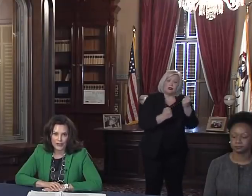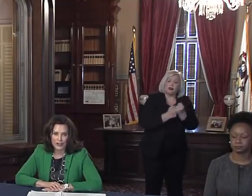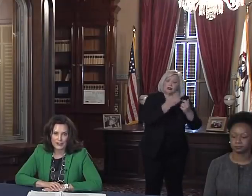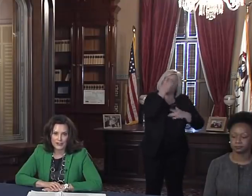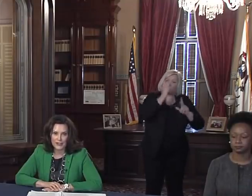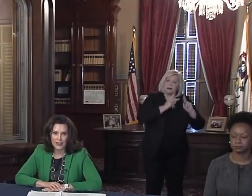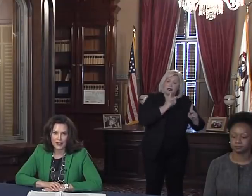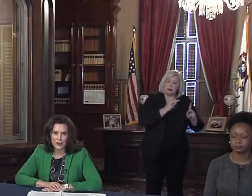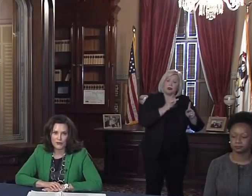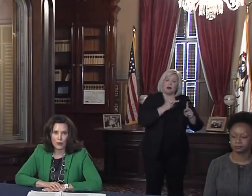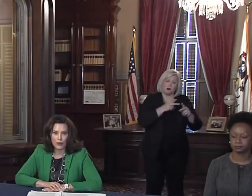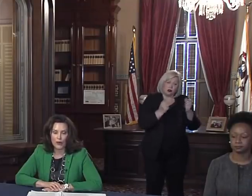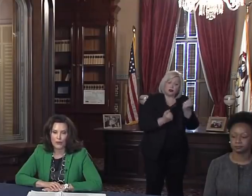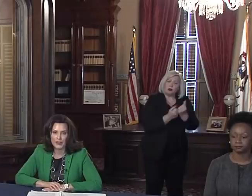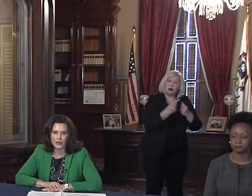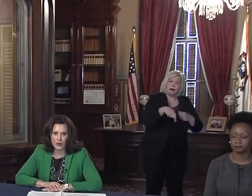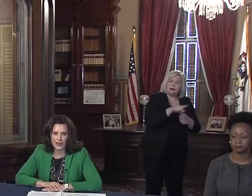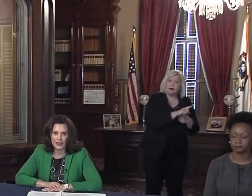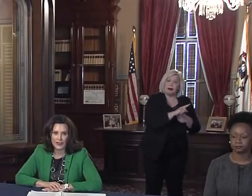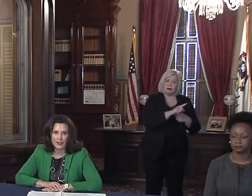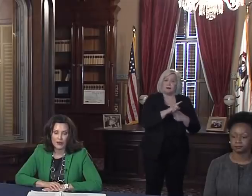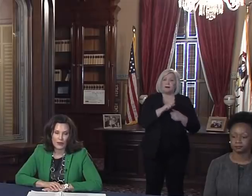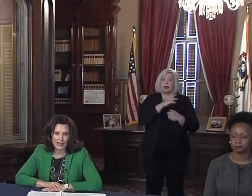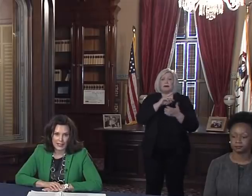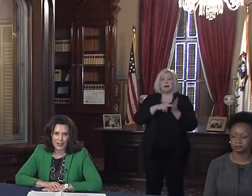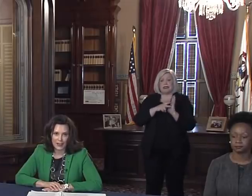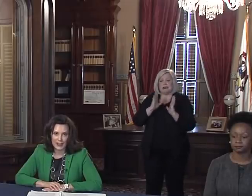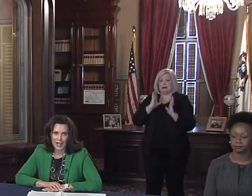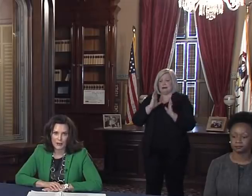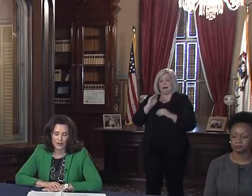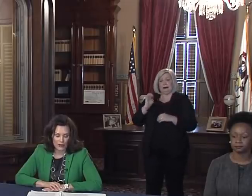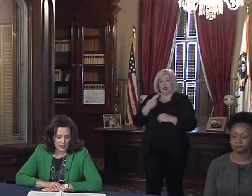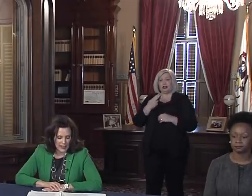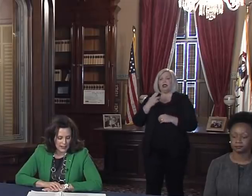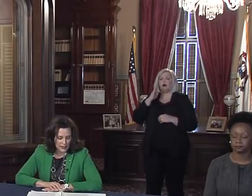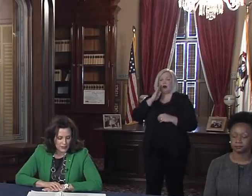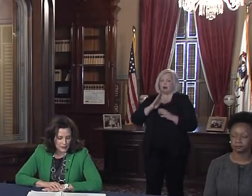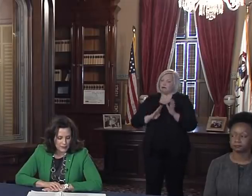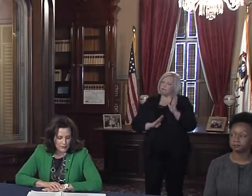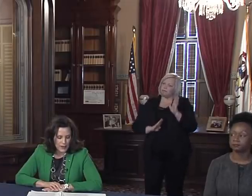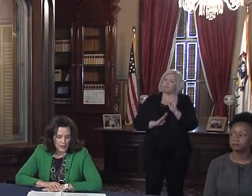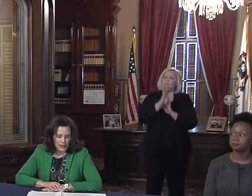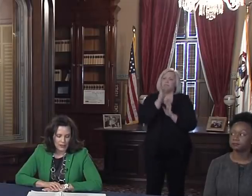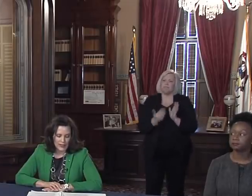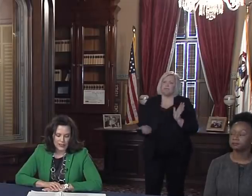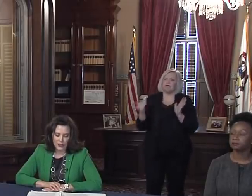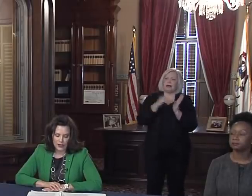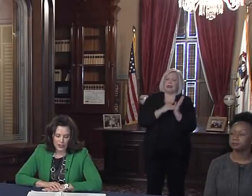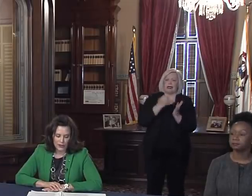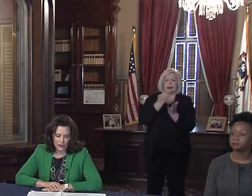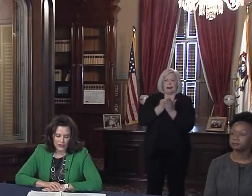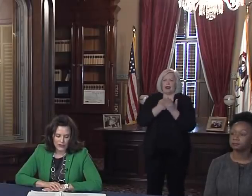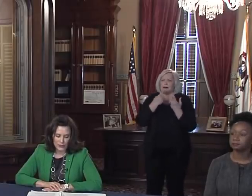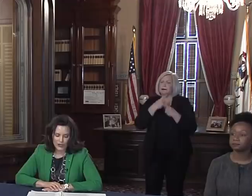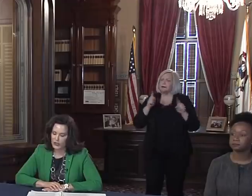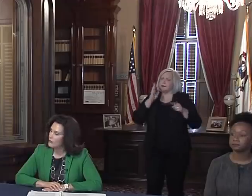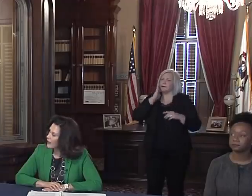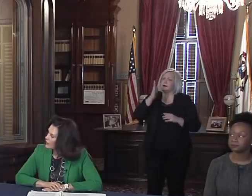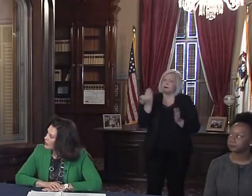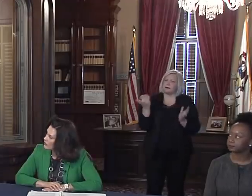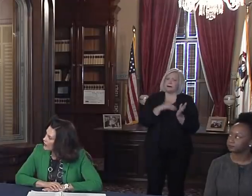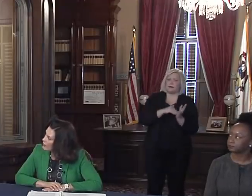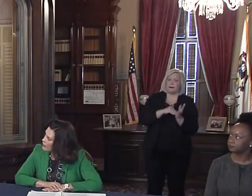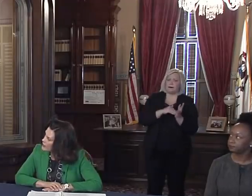out of this in a more robust way where we can get our economy re-engaged. I would like to go to the University of